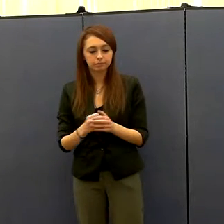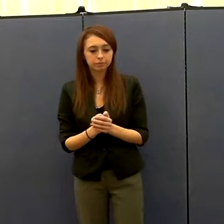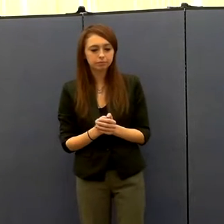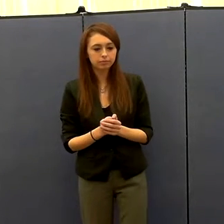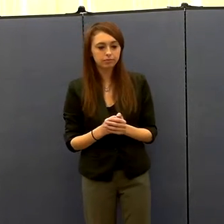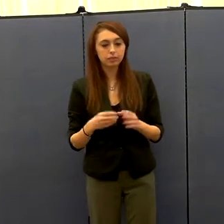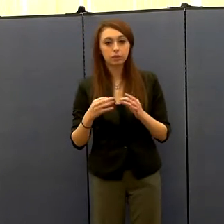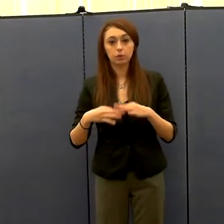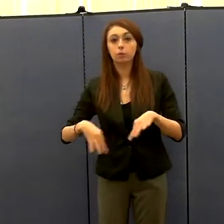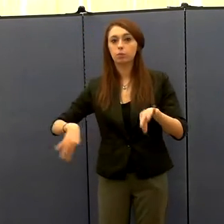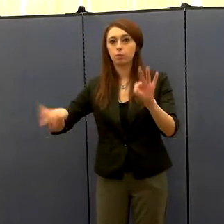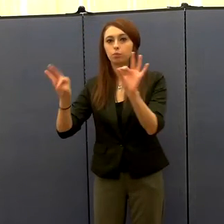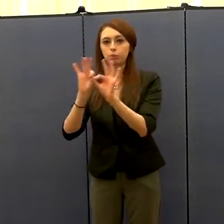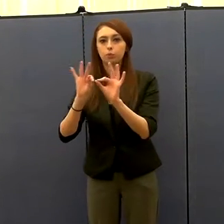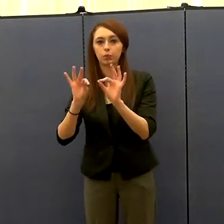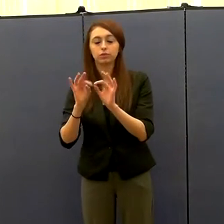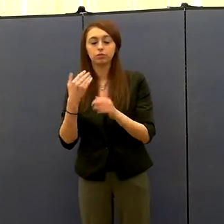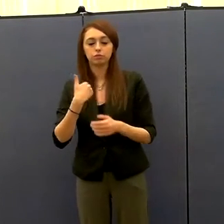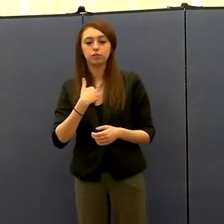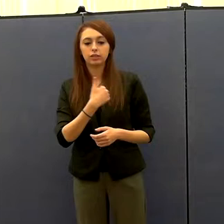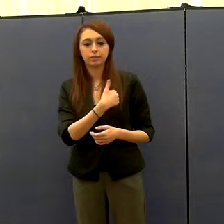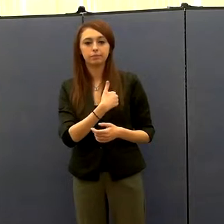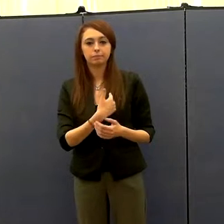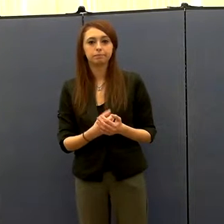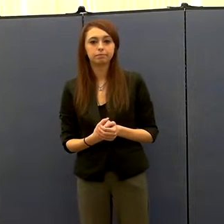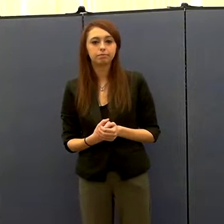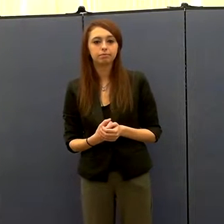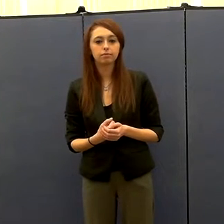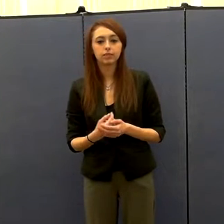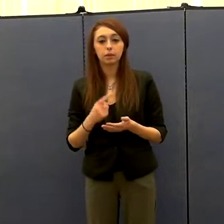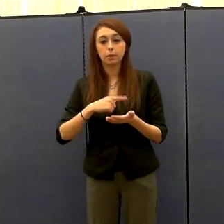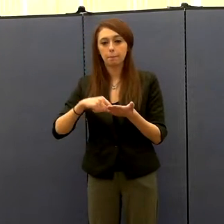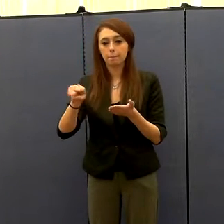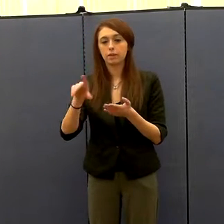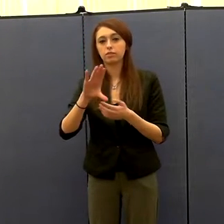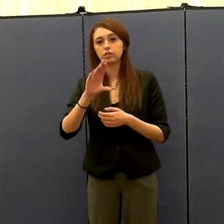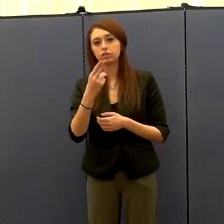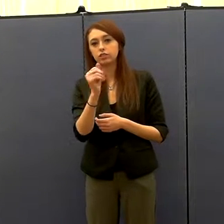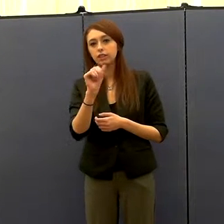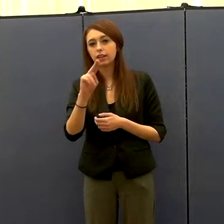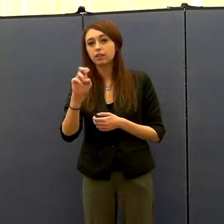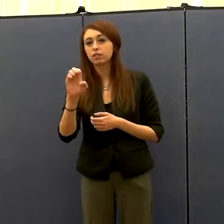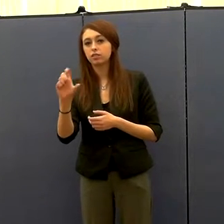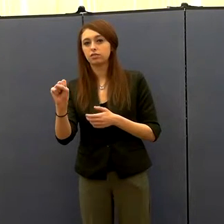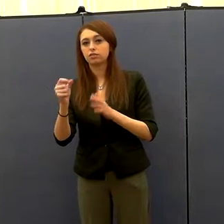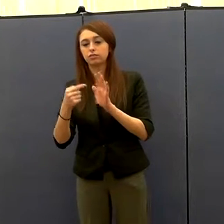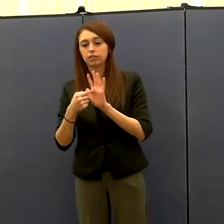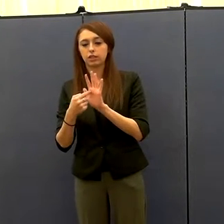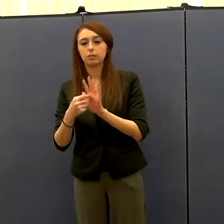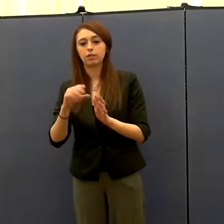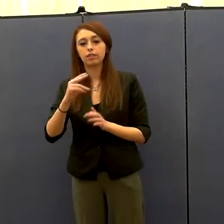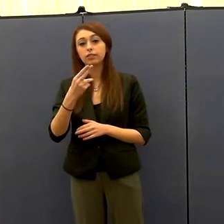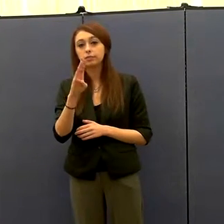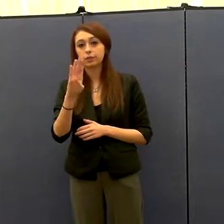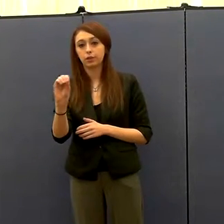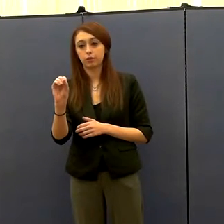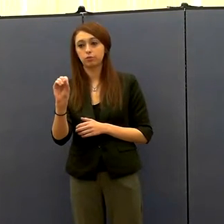time, and paid channels like HBO. The Walkman came out, and sound